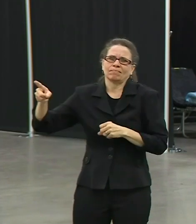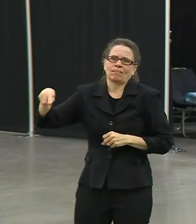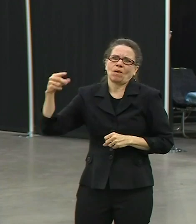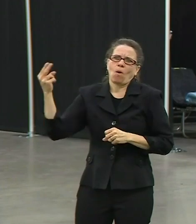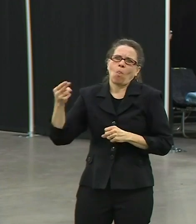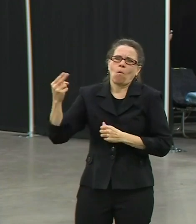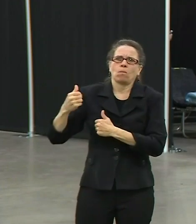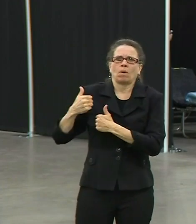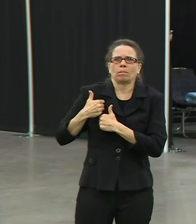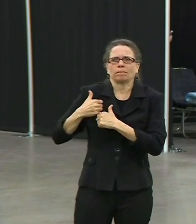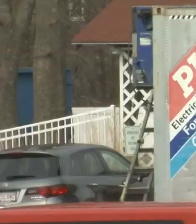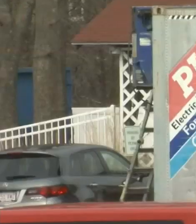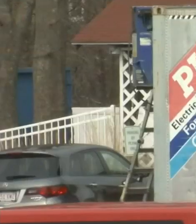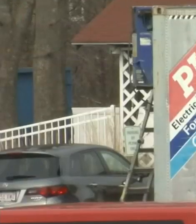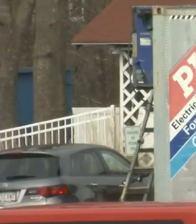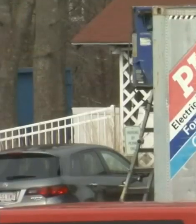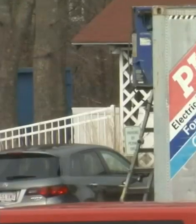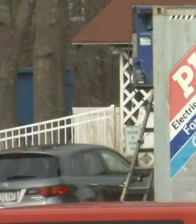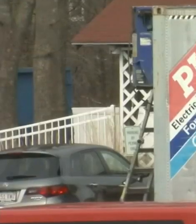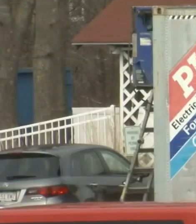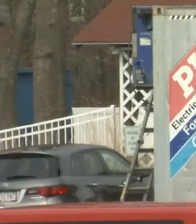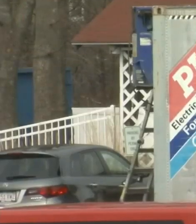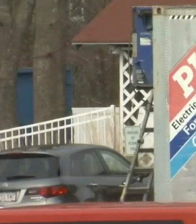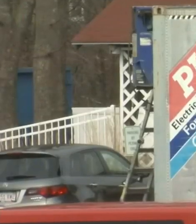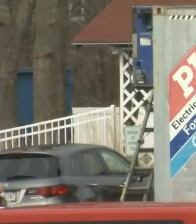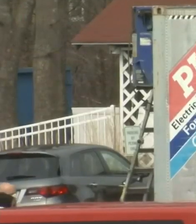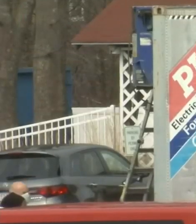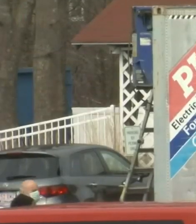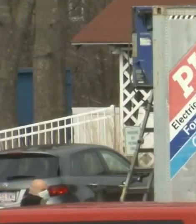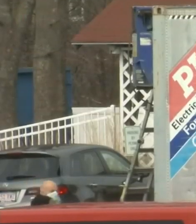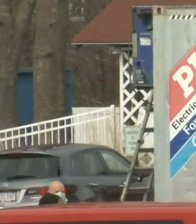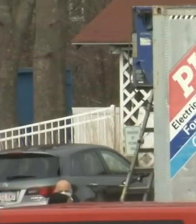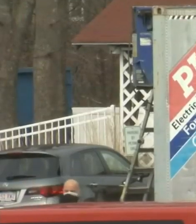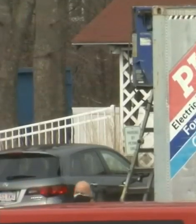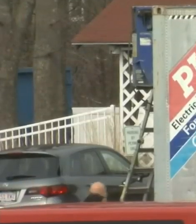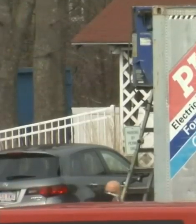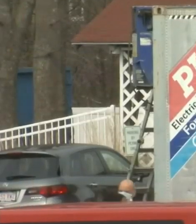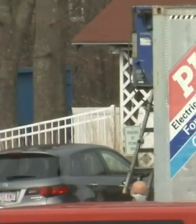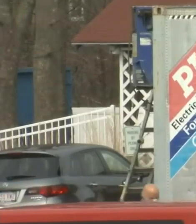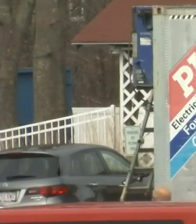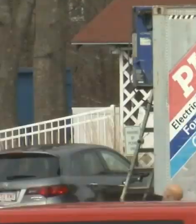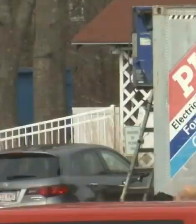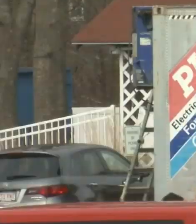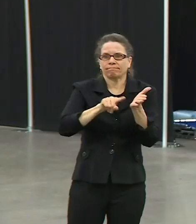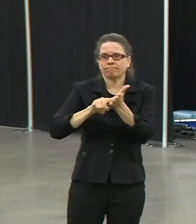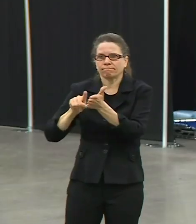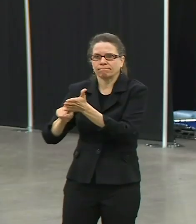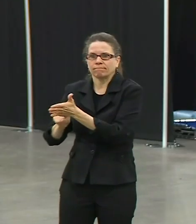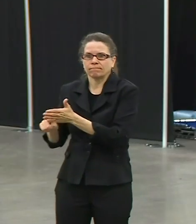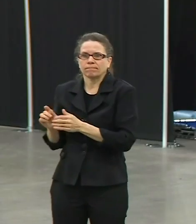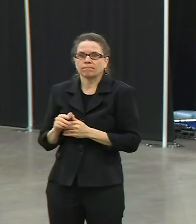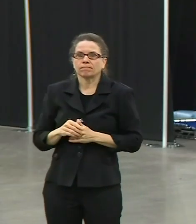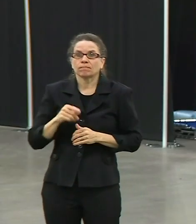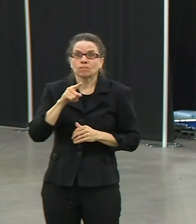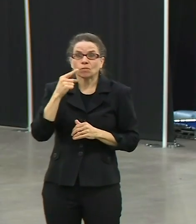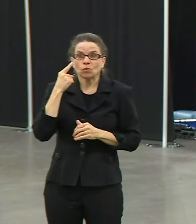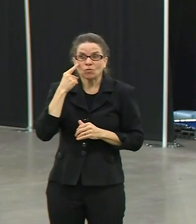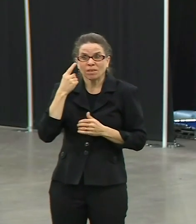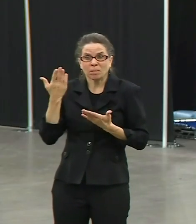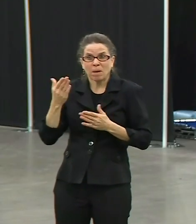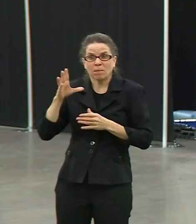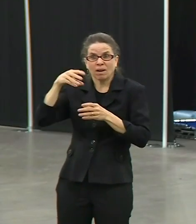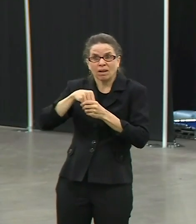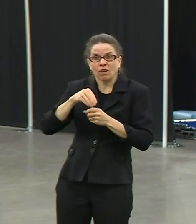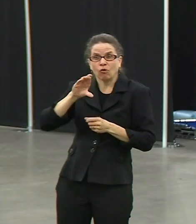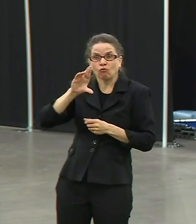really want is the right answer. Baker also wouldn't speak to whether or not criminal charges are expected to arise. I don't anticipate anything other than